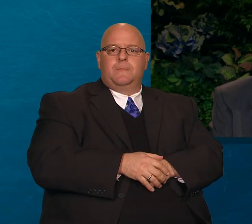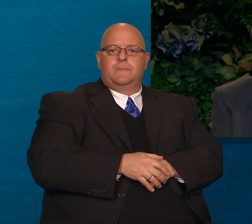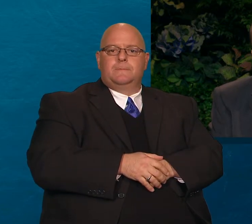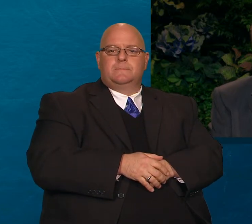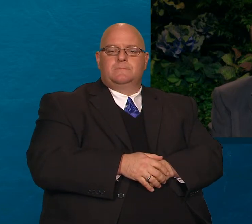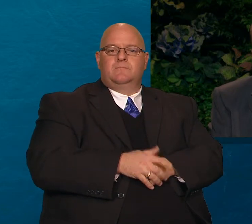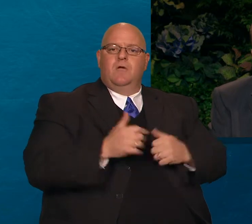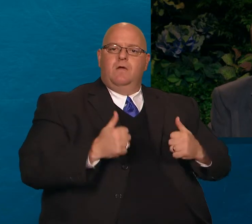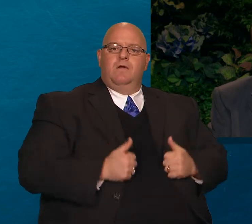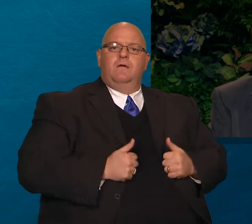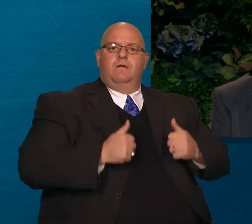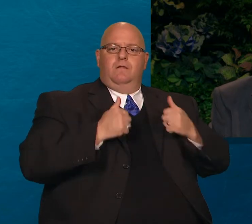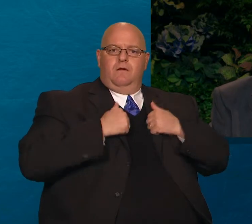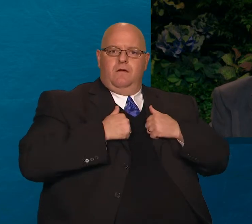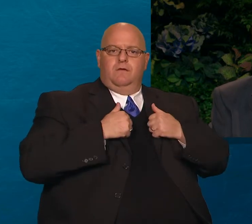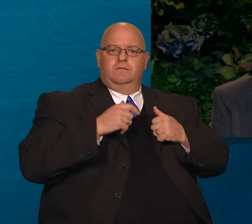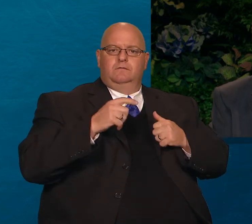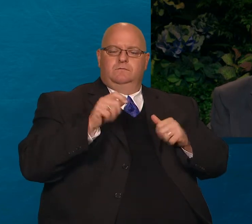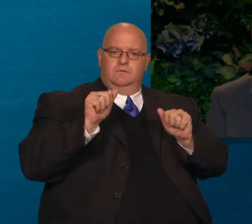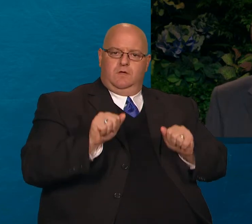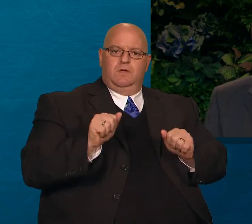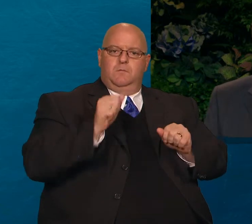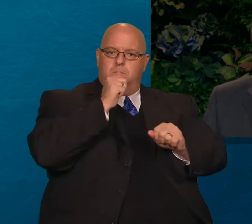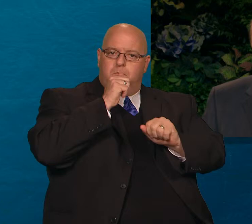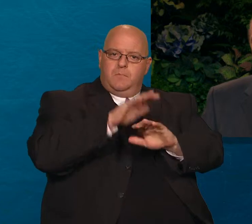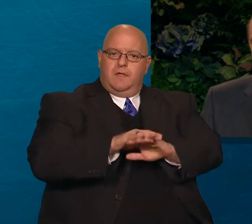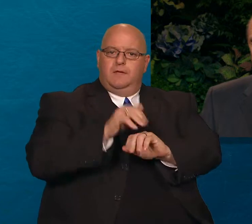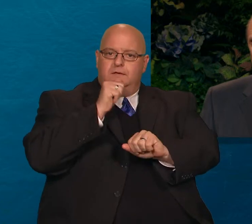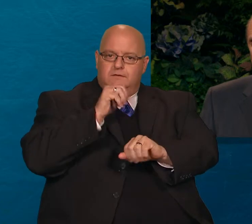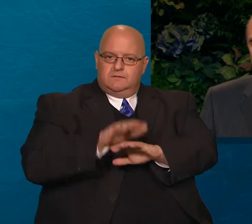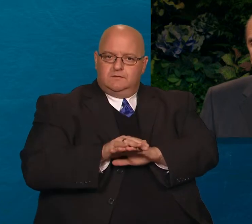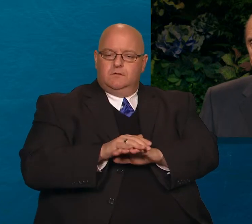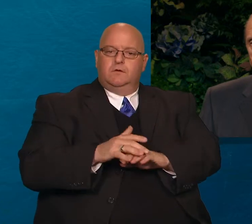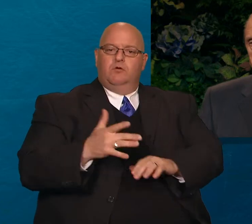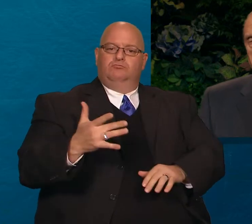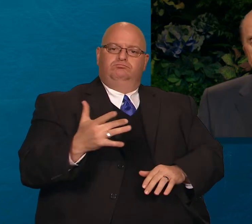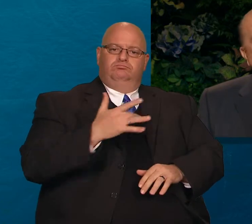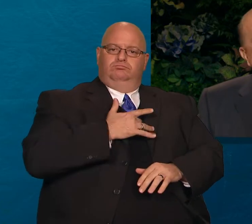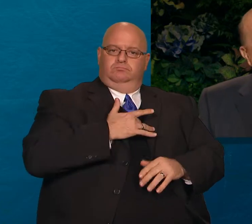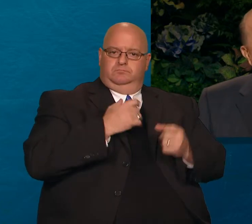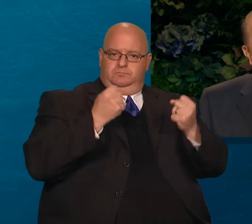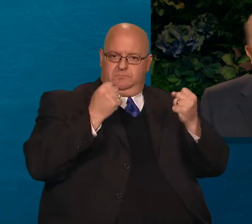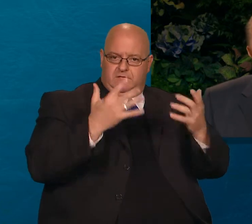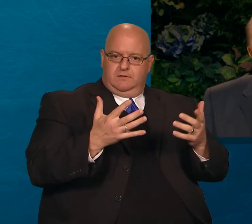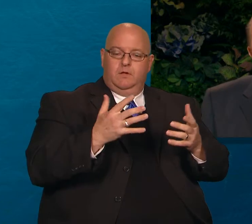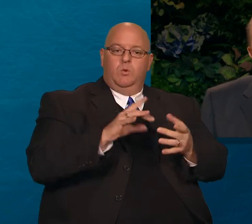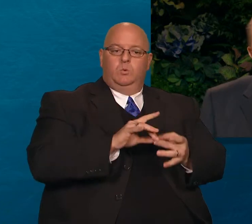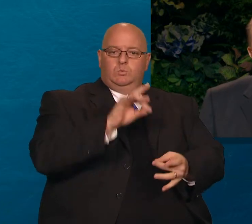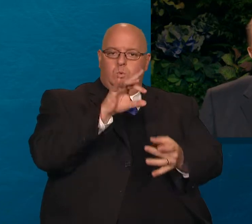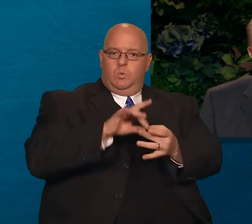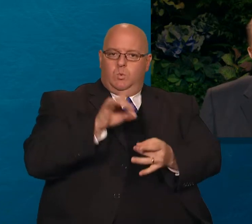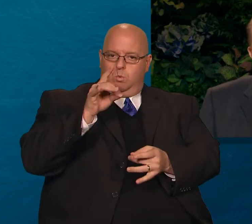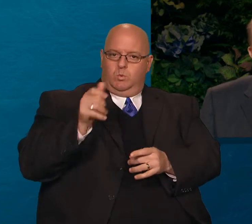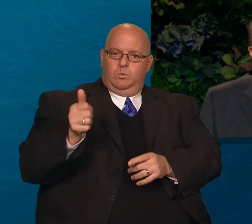There are lives to brighten. There are hearts to touch. There are souls to